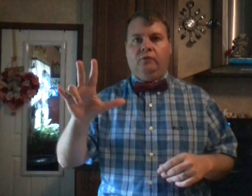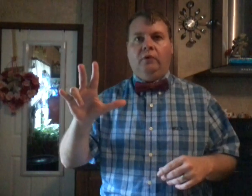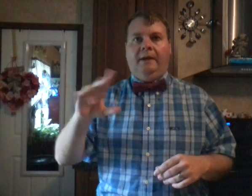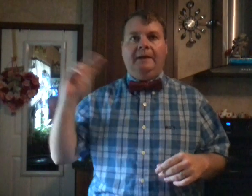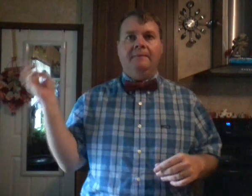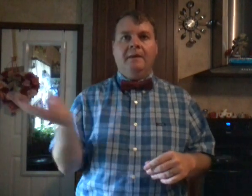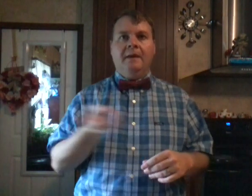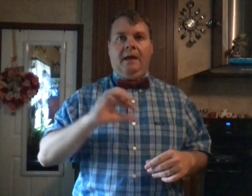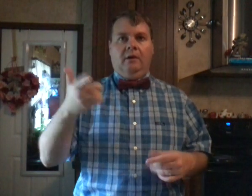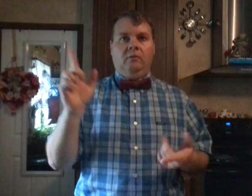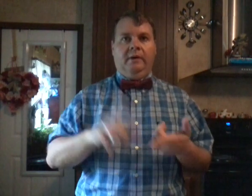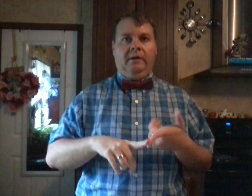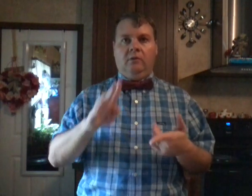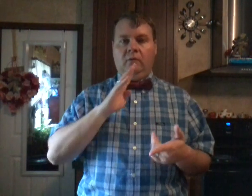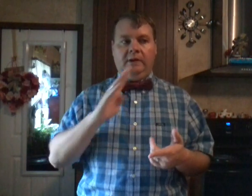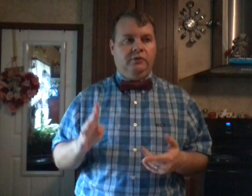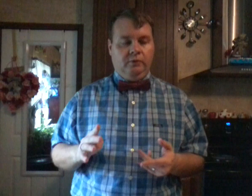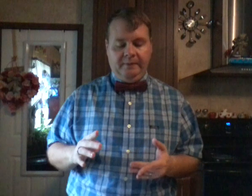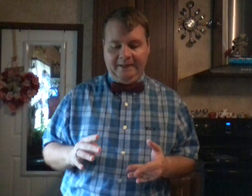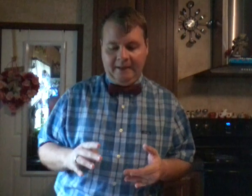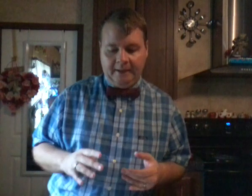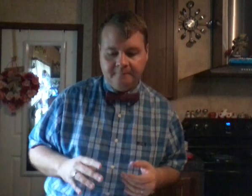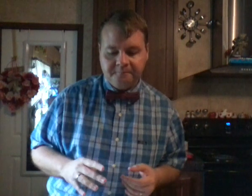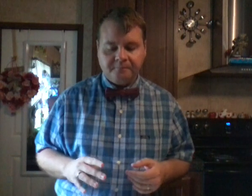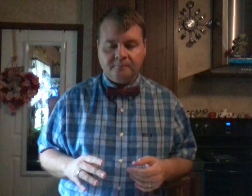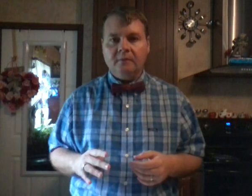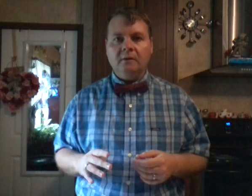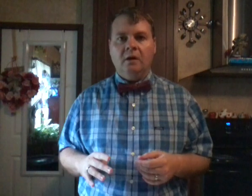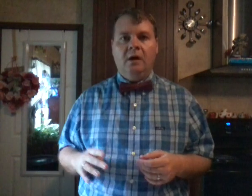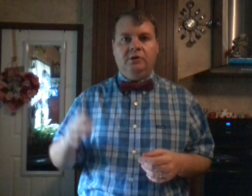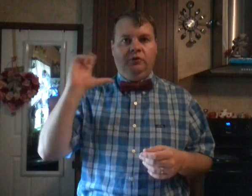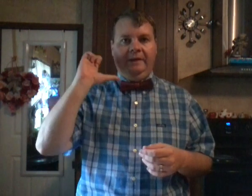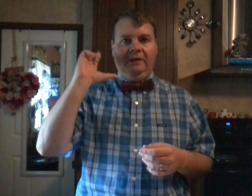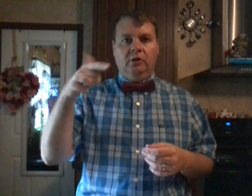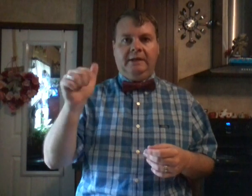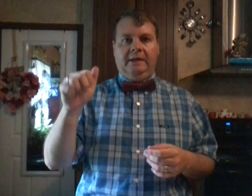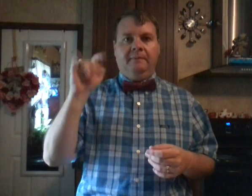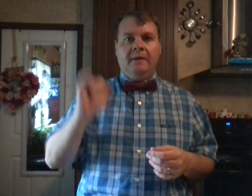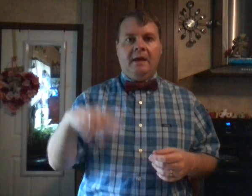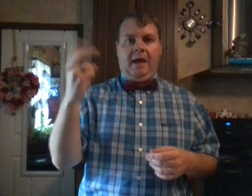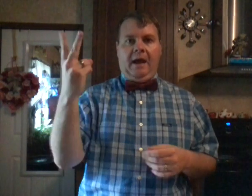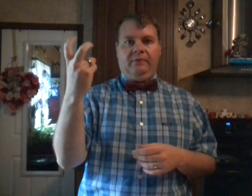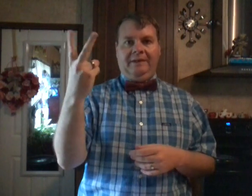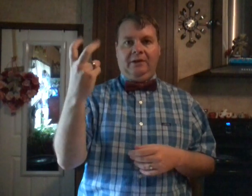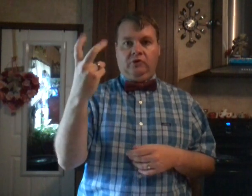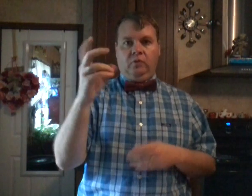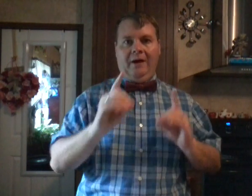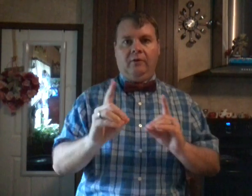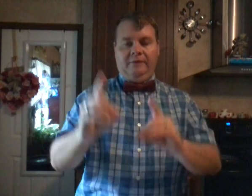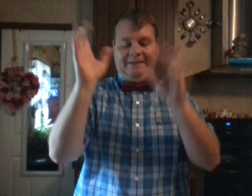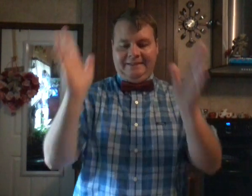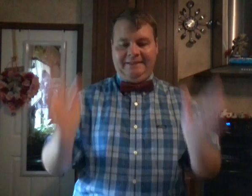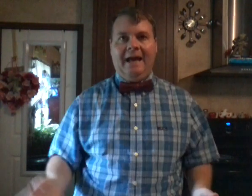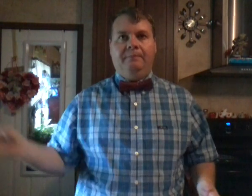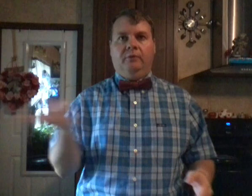3. And we're going to be looking at the 12 disciples.